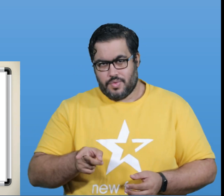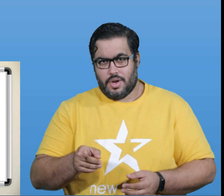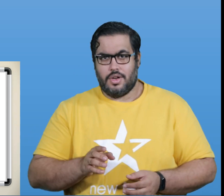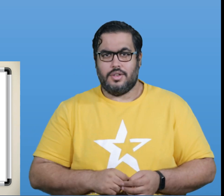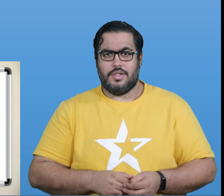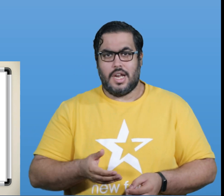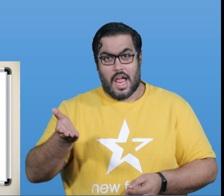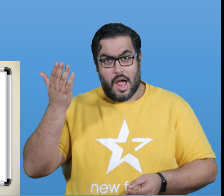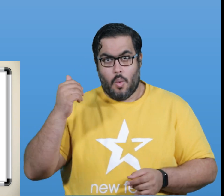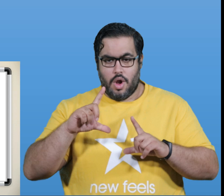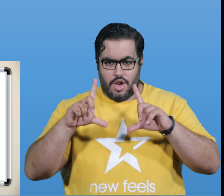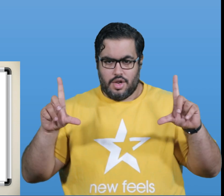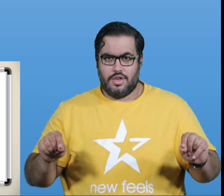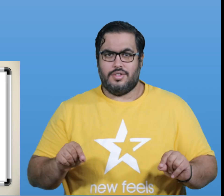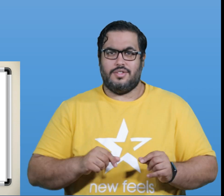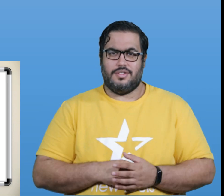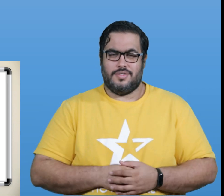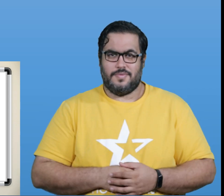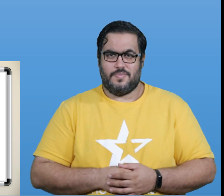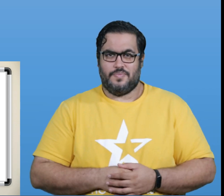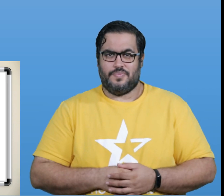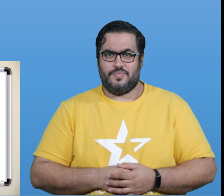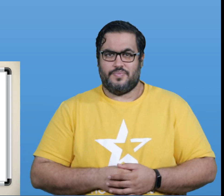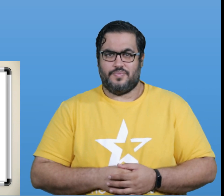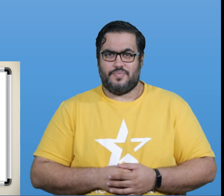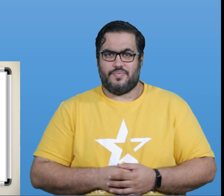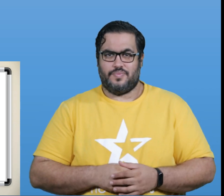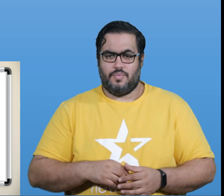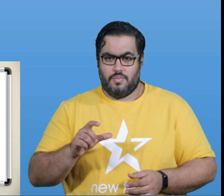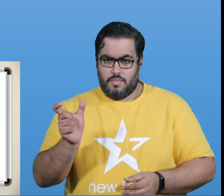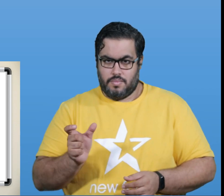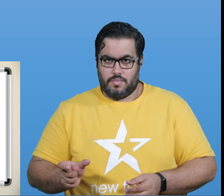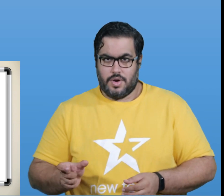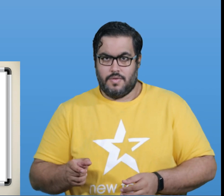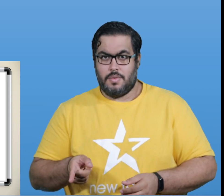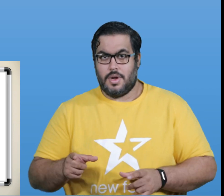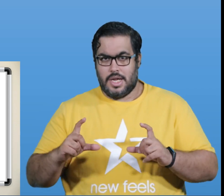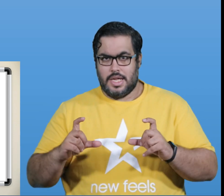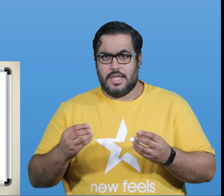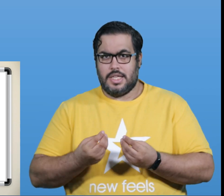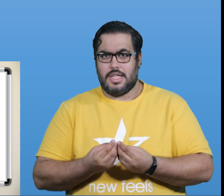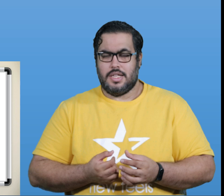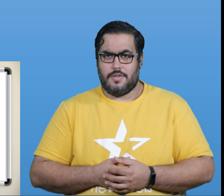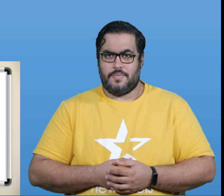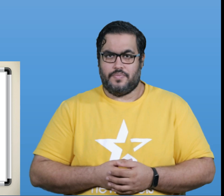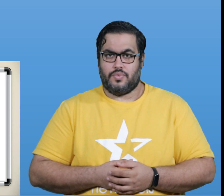original passage for the river, and we made a city out of it. Question number